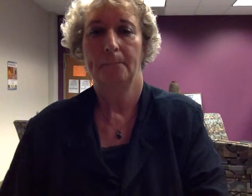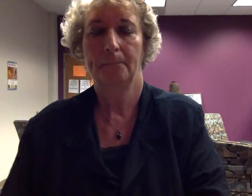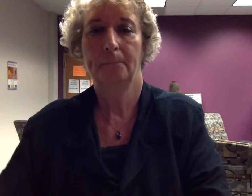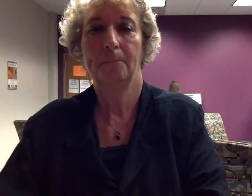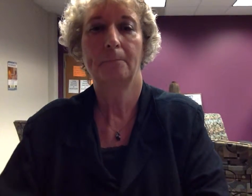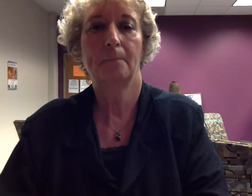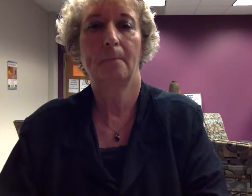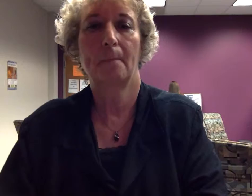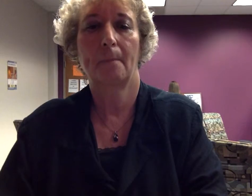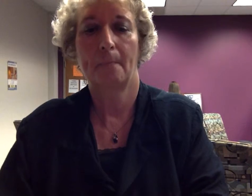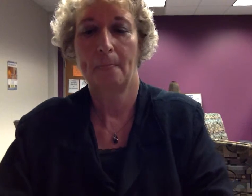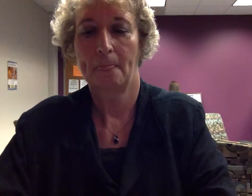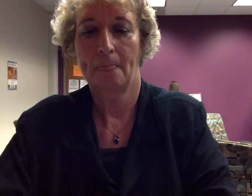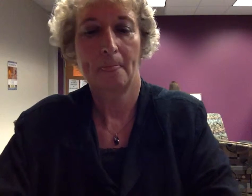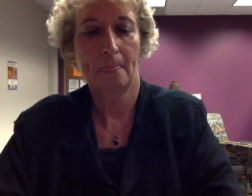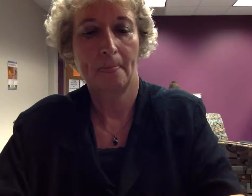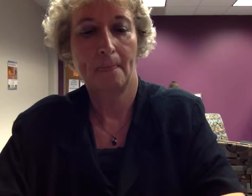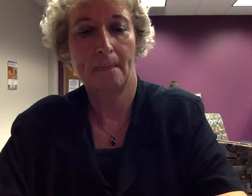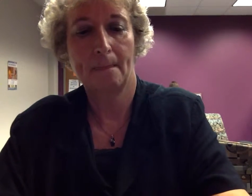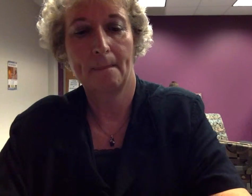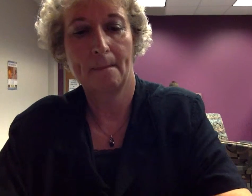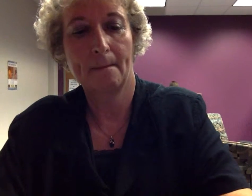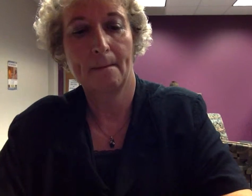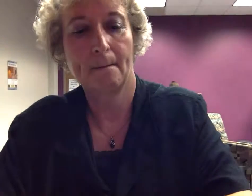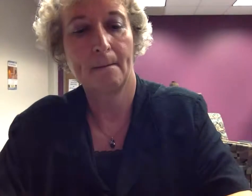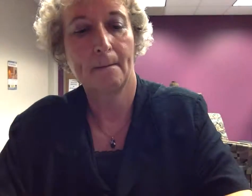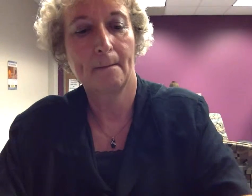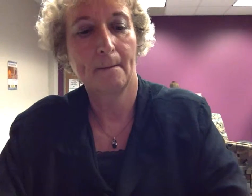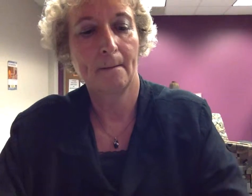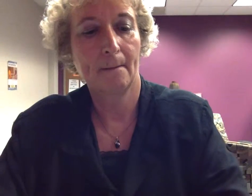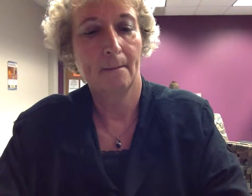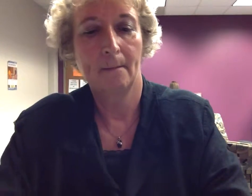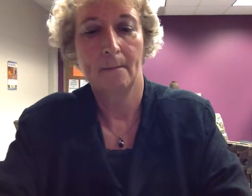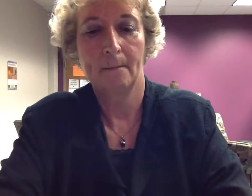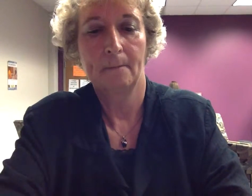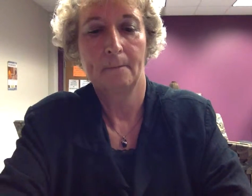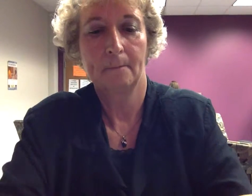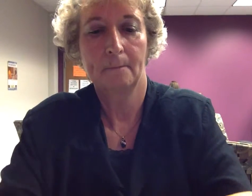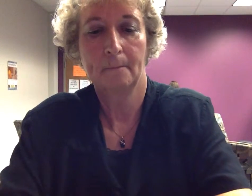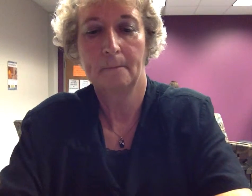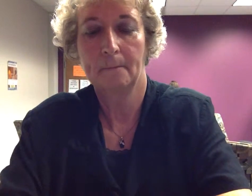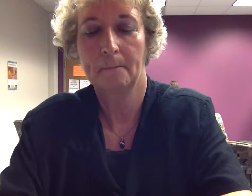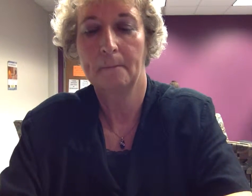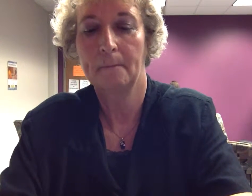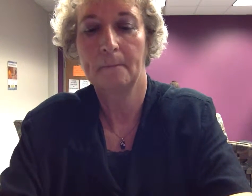Alright, so quickly do your command control thing, and then we're not going to talk about it, we're going to do it up and again right away. That's what the class